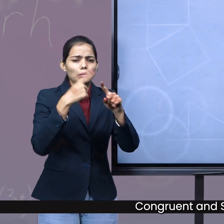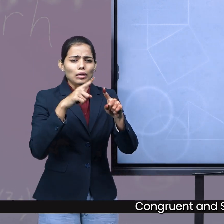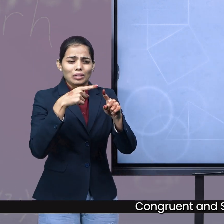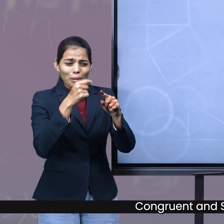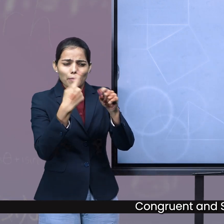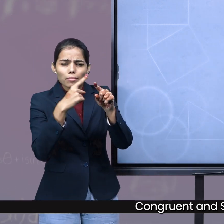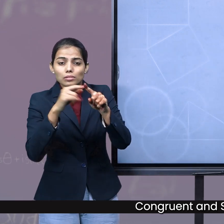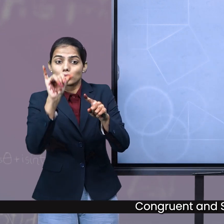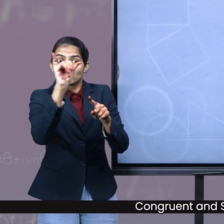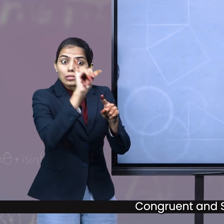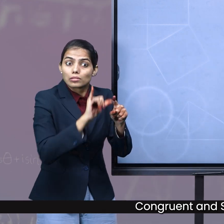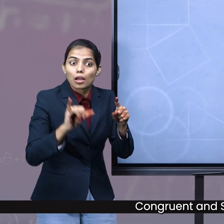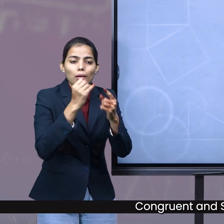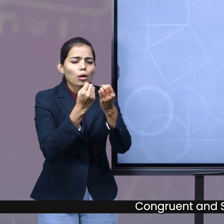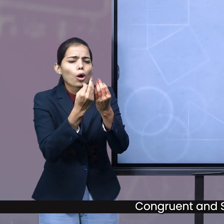Congruent and similar figures.